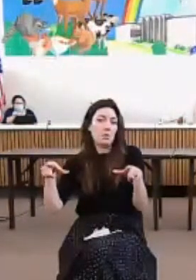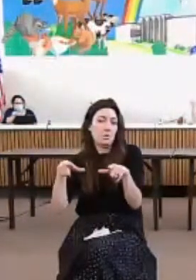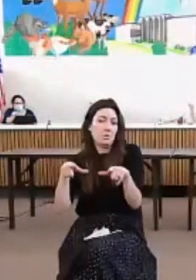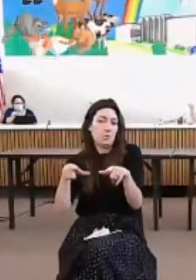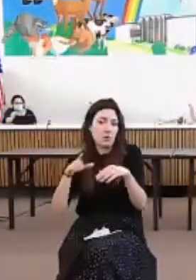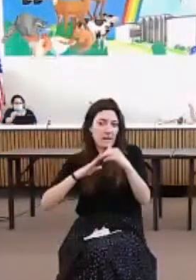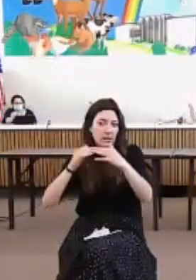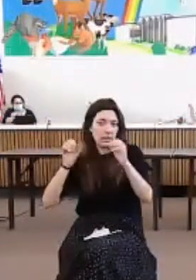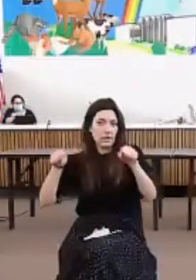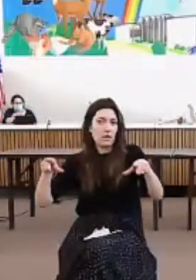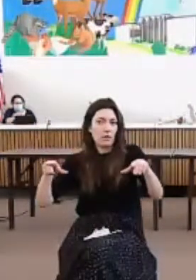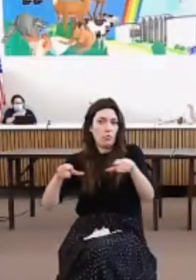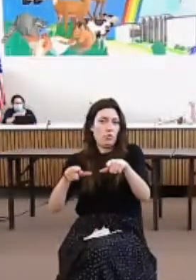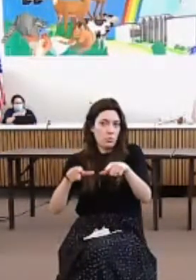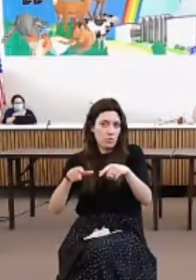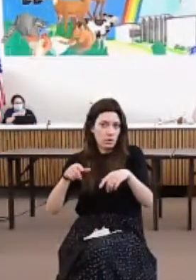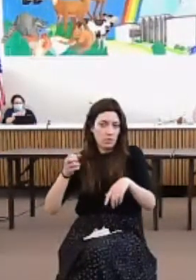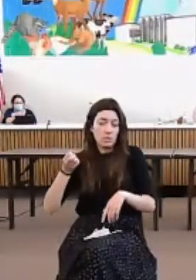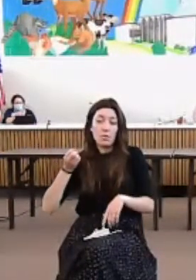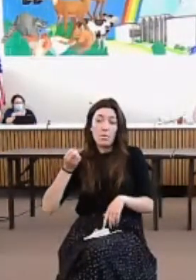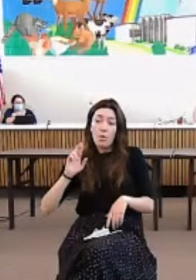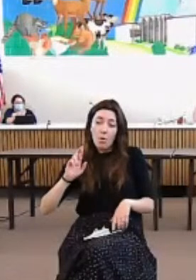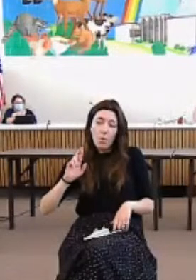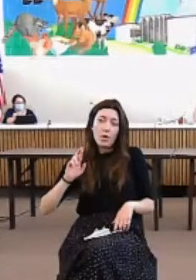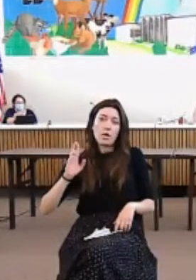can get the approval